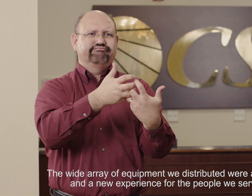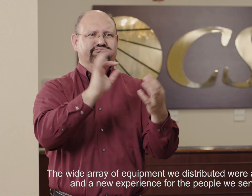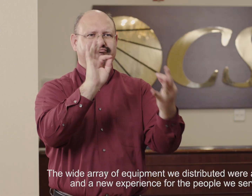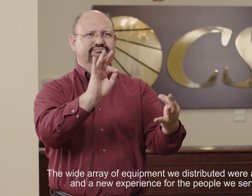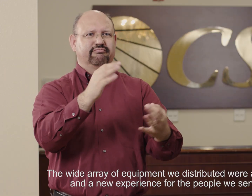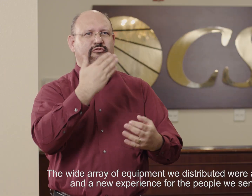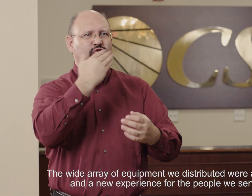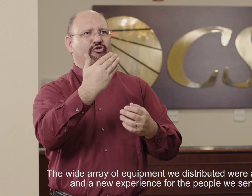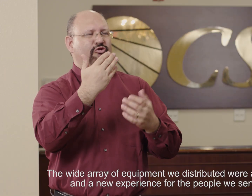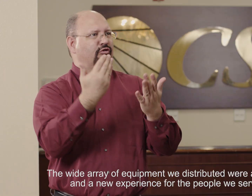experience for the people we serve.